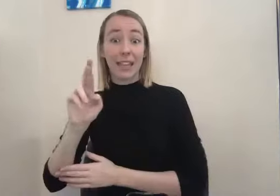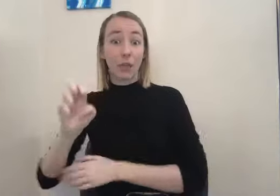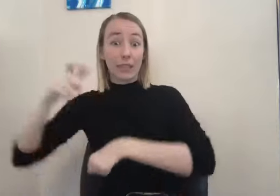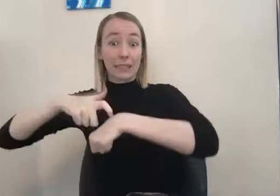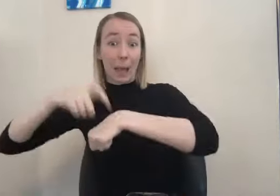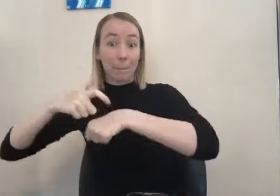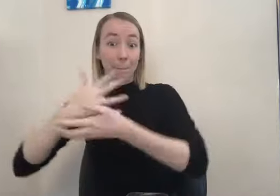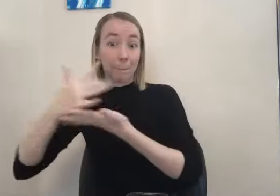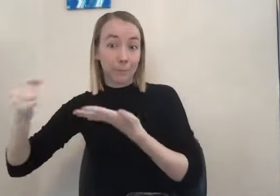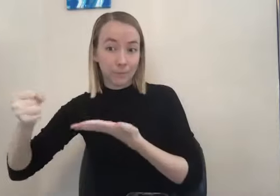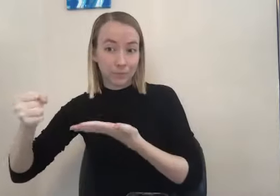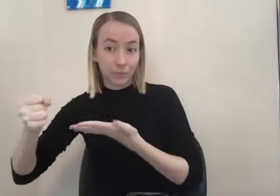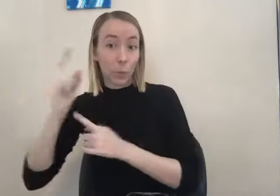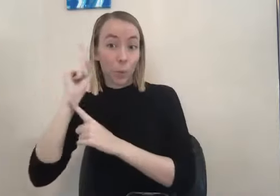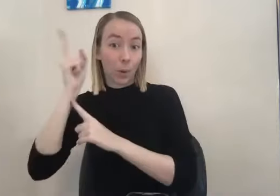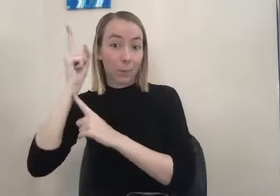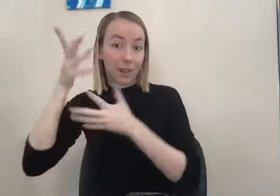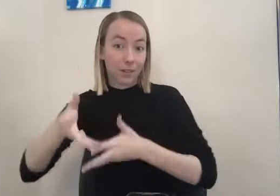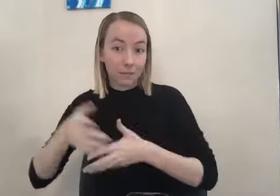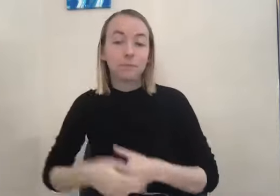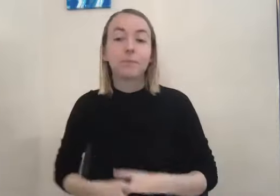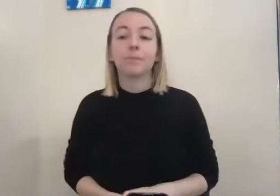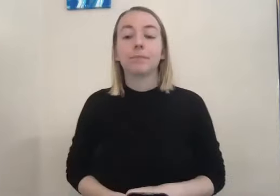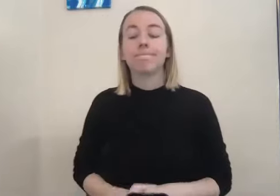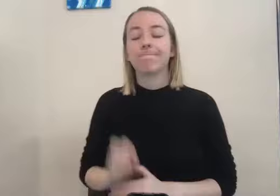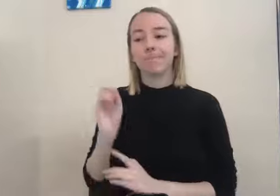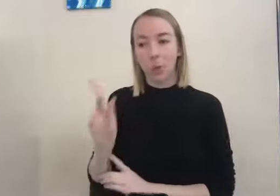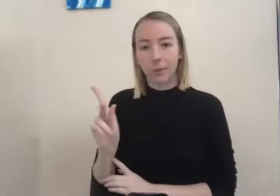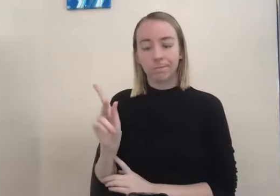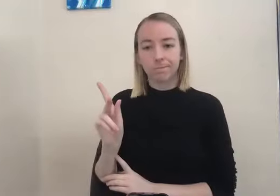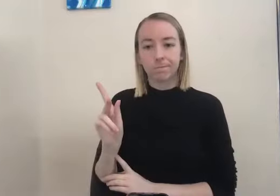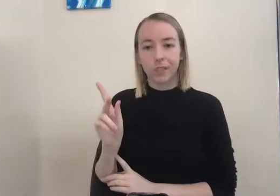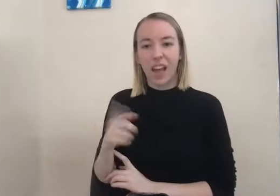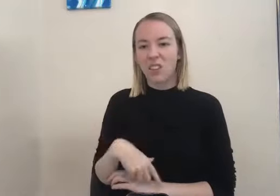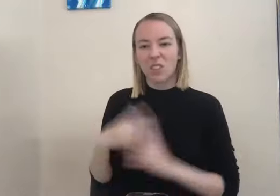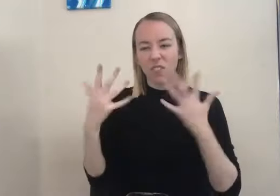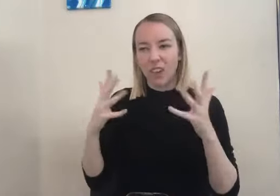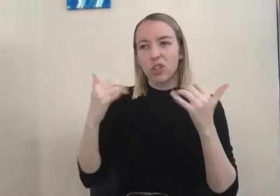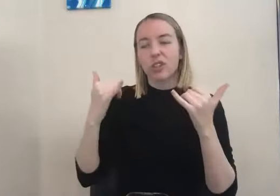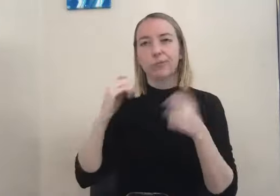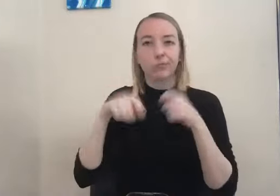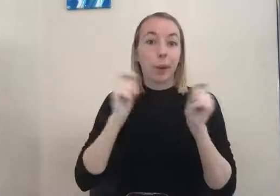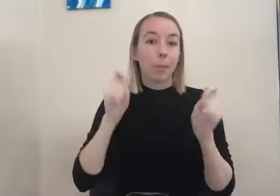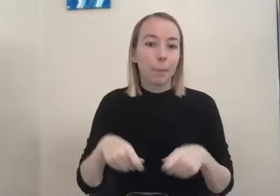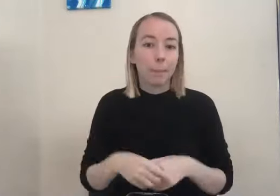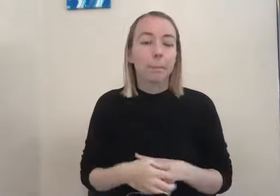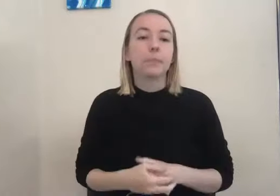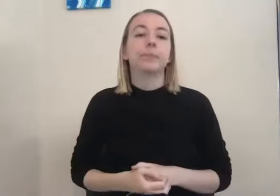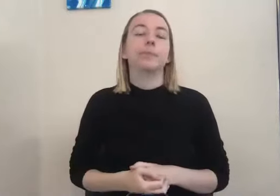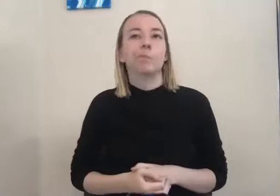step 5 done that. It brought me to be part of my higher power and part of yours, you know. I started to belong, and I loved what I heard